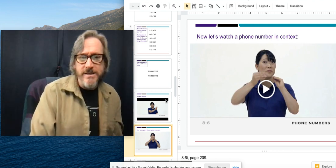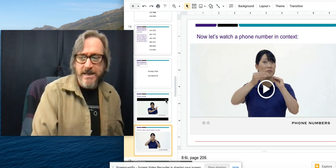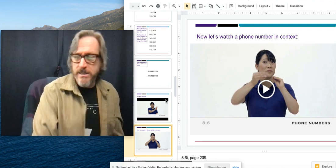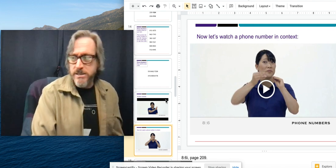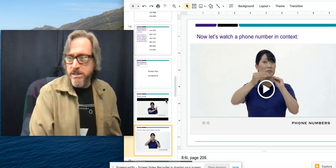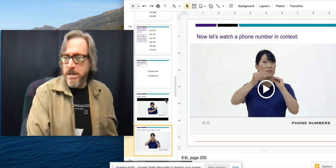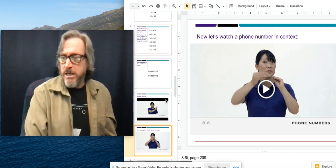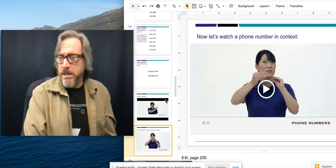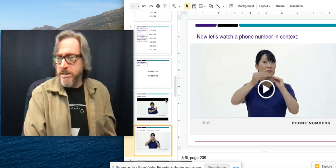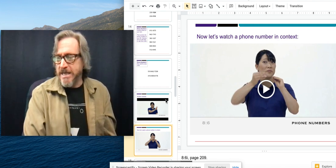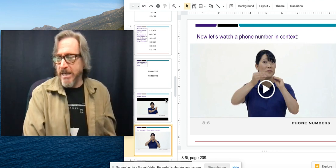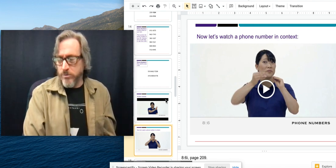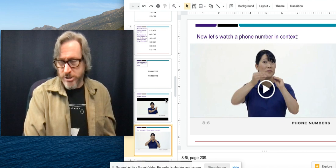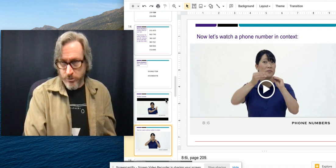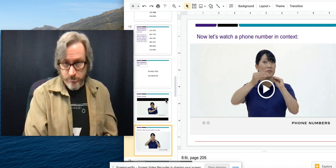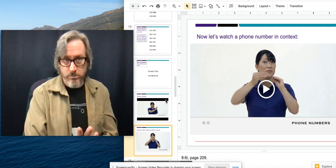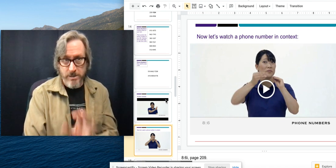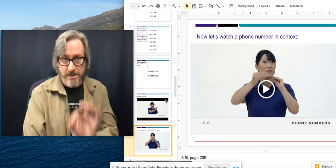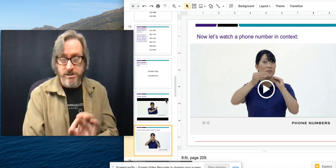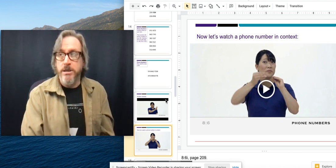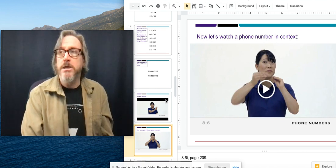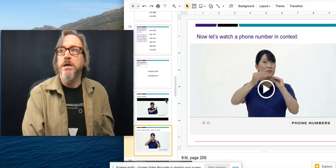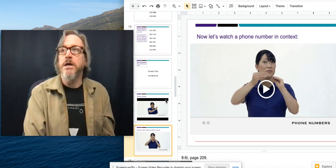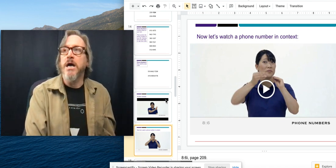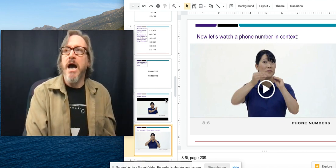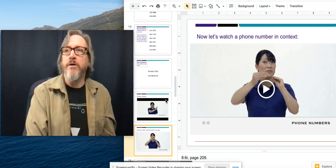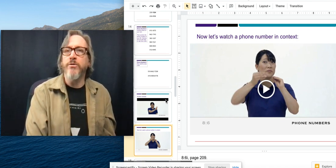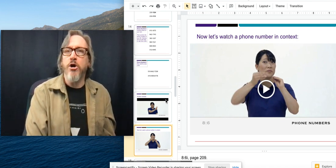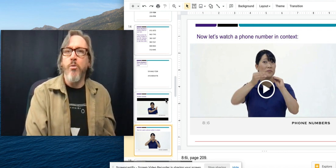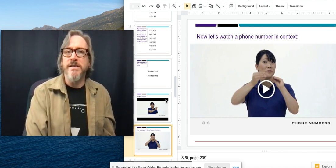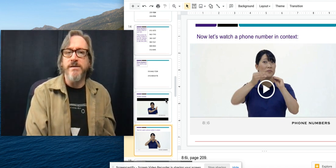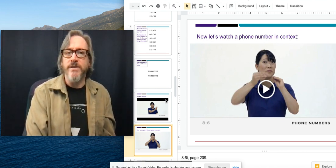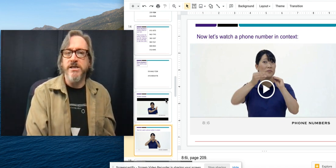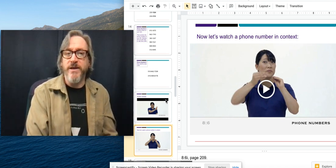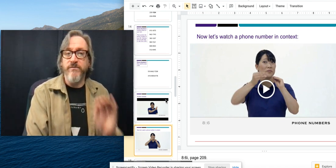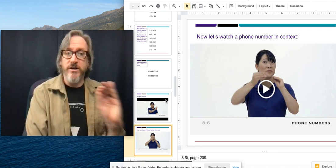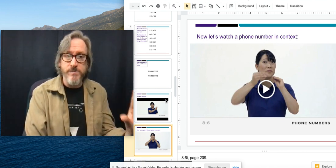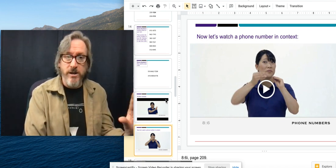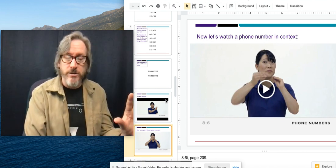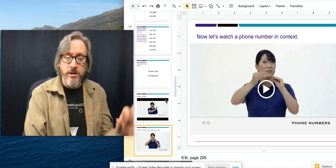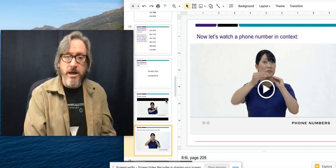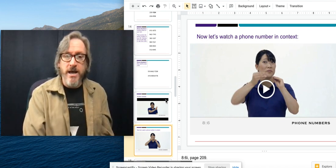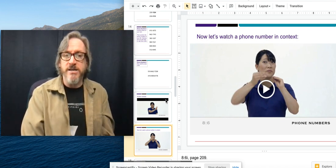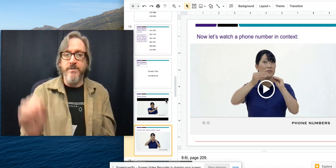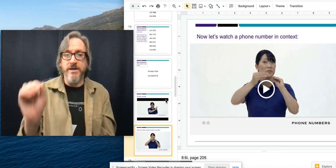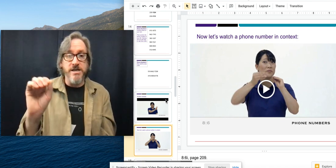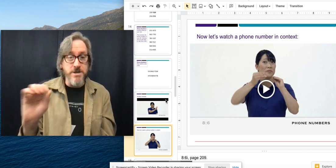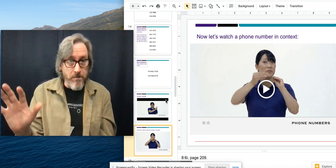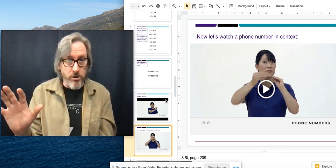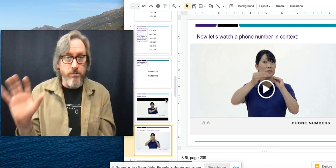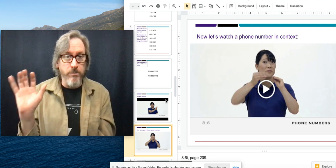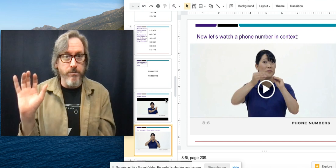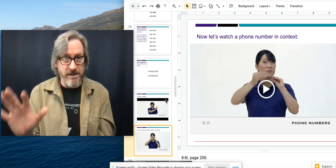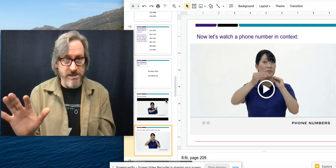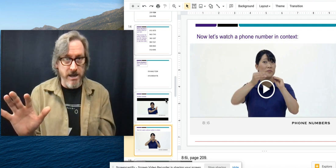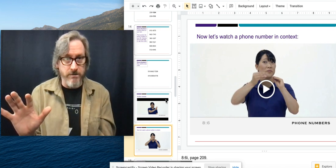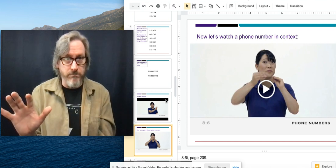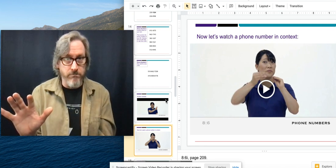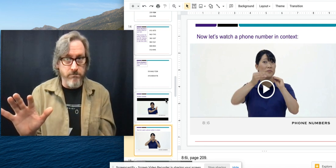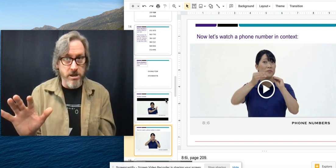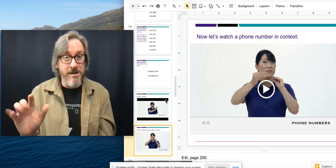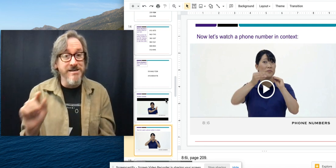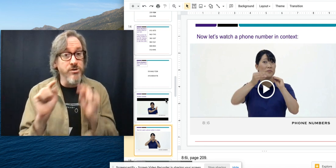hard things is to get used to is, how do you know when something is being fingerspelled and something is a number being